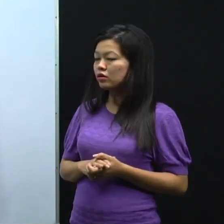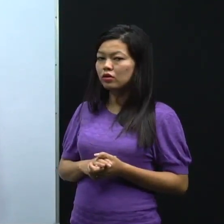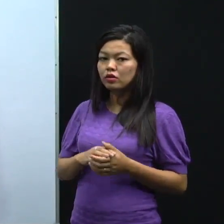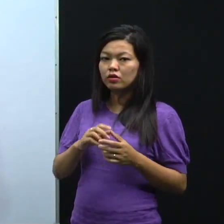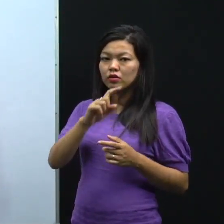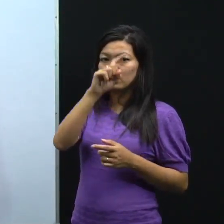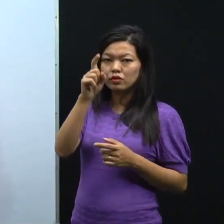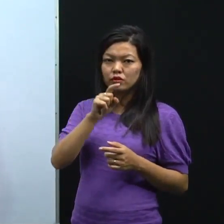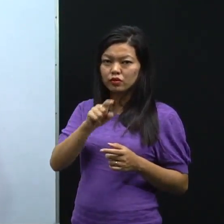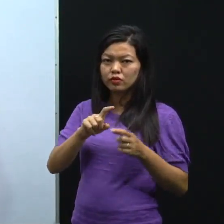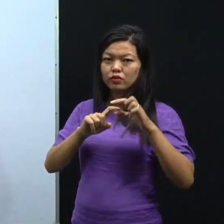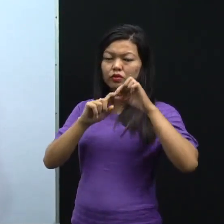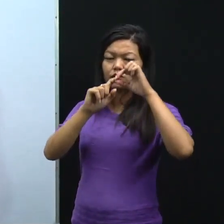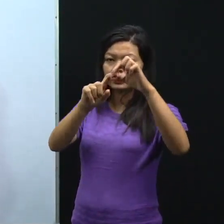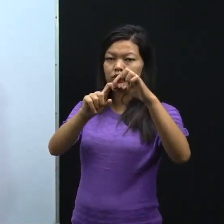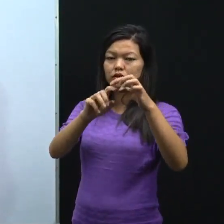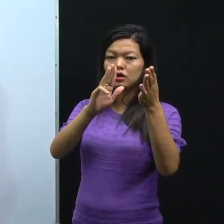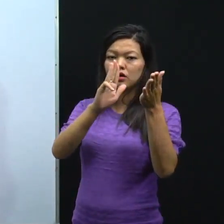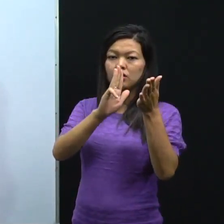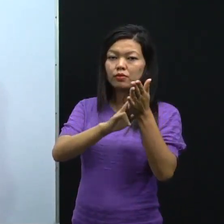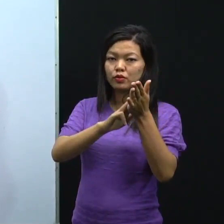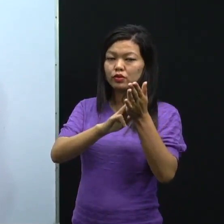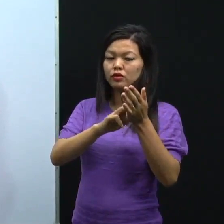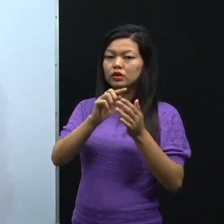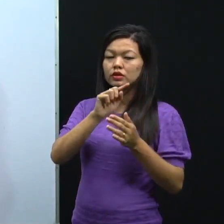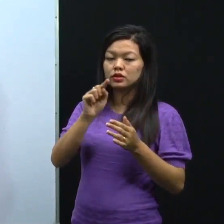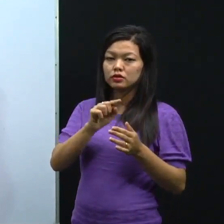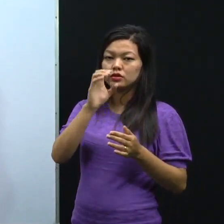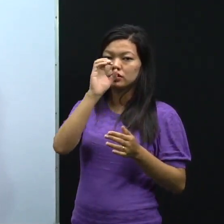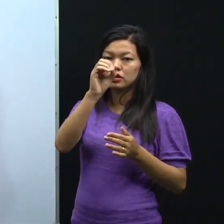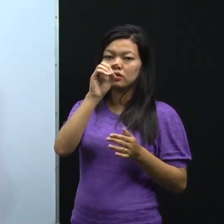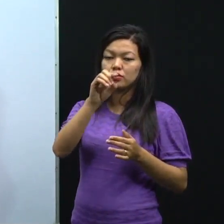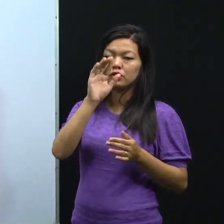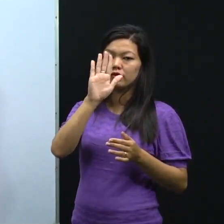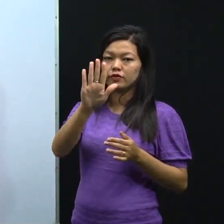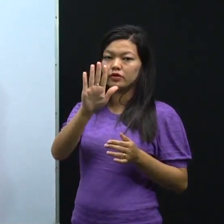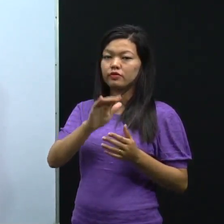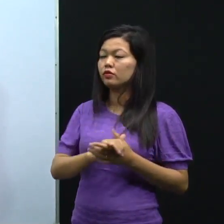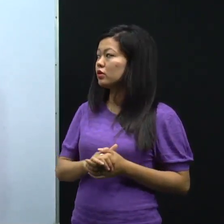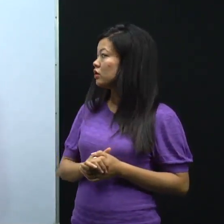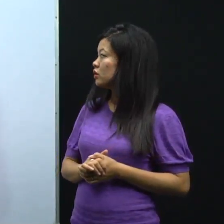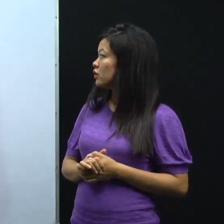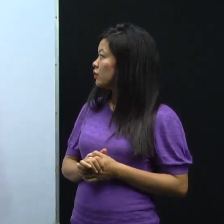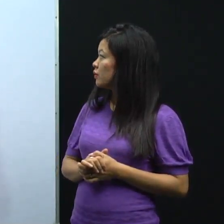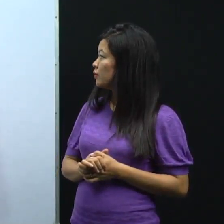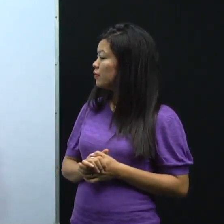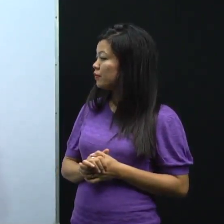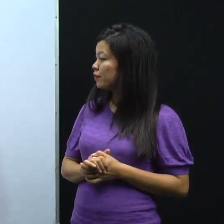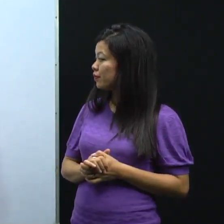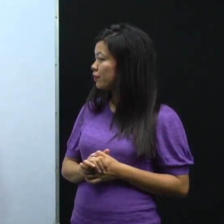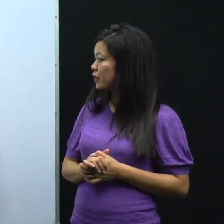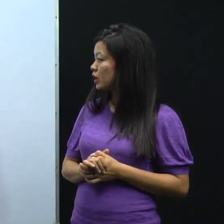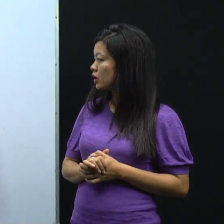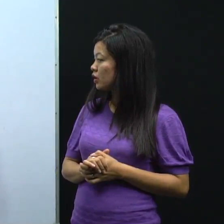question itself, the number of mole is given, that is 0.5. Right, and